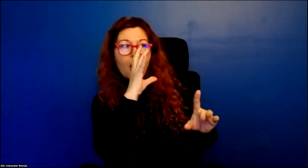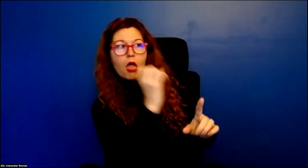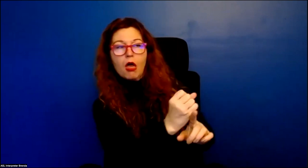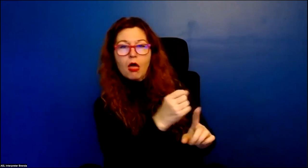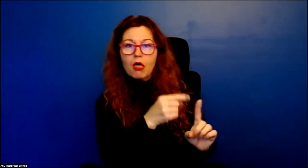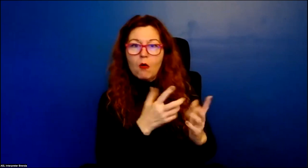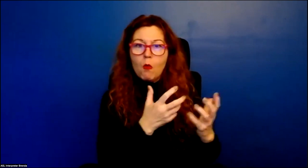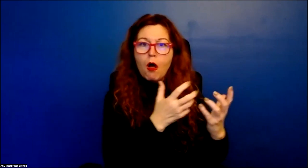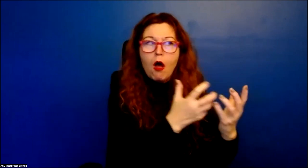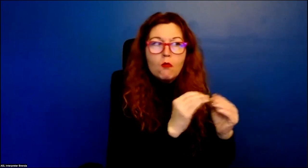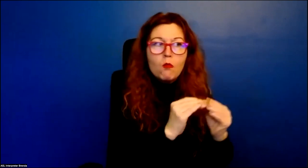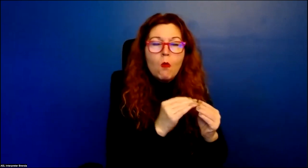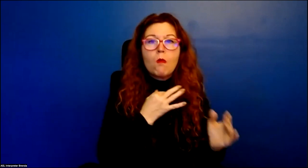is,